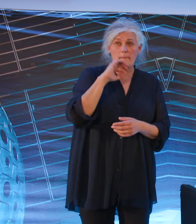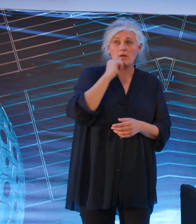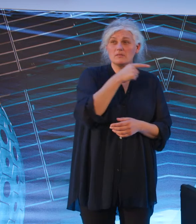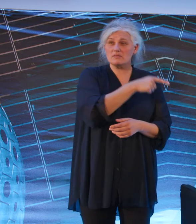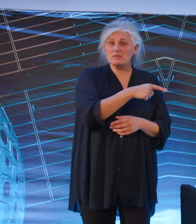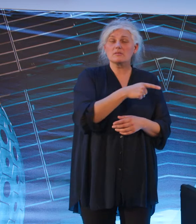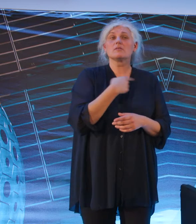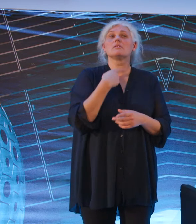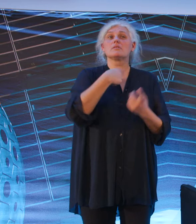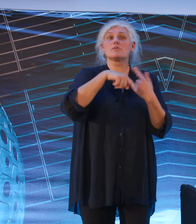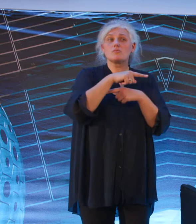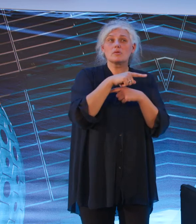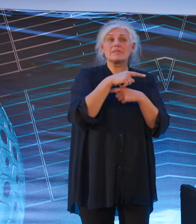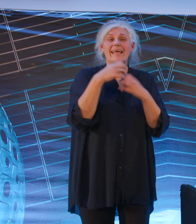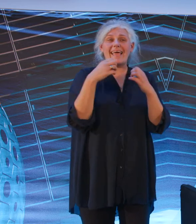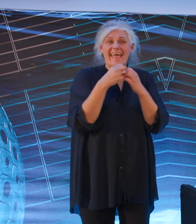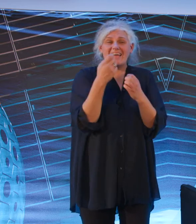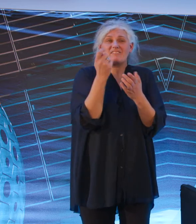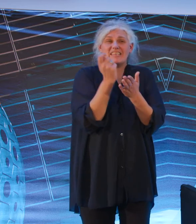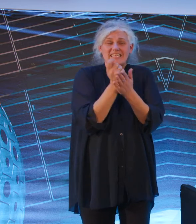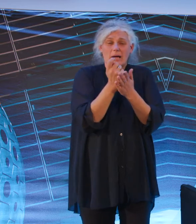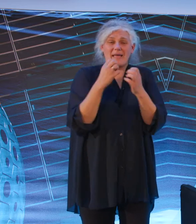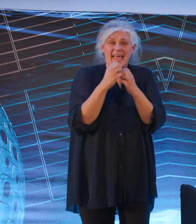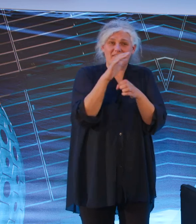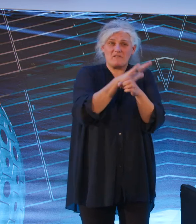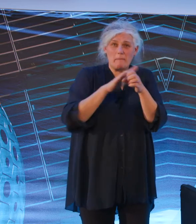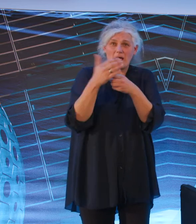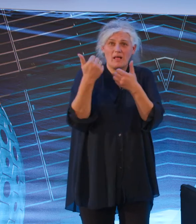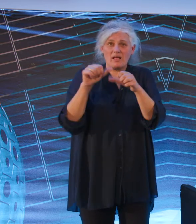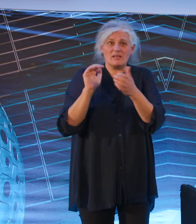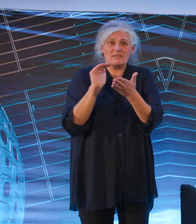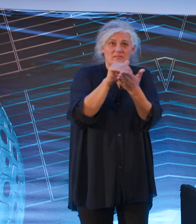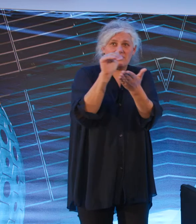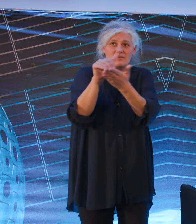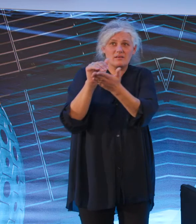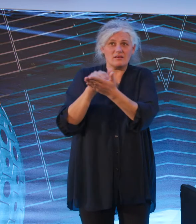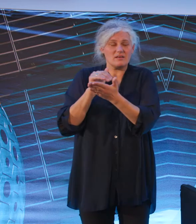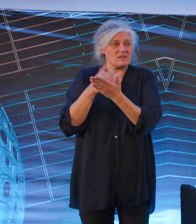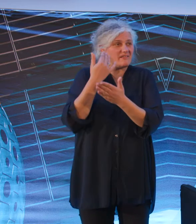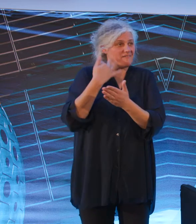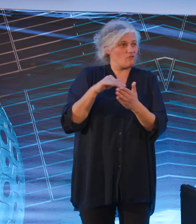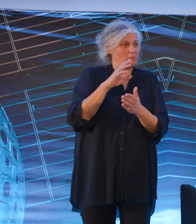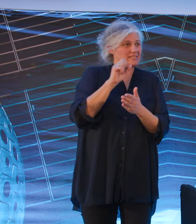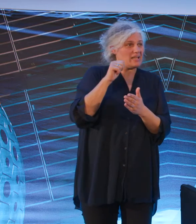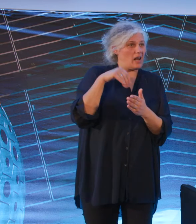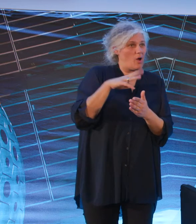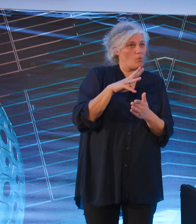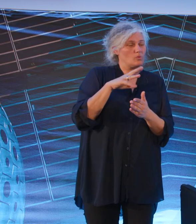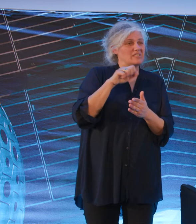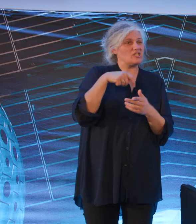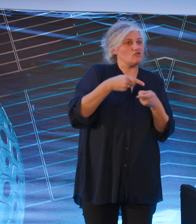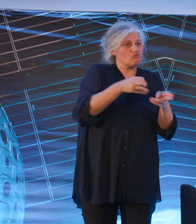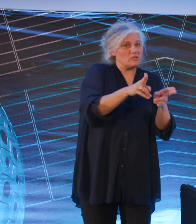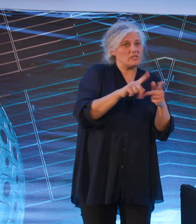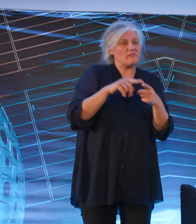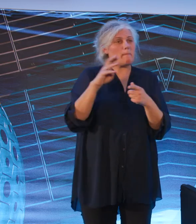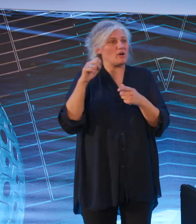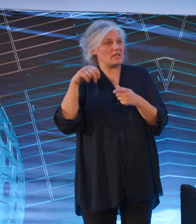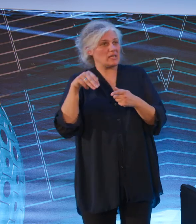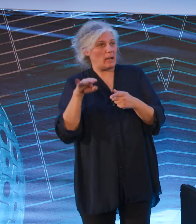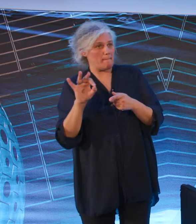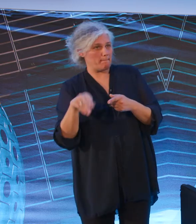because Opal can recall every single place she has ever set foot. From LaSalle Street Station to the Buckingham